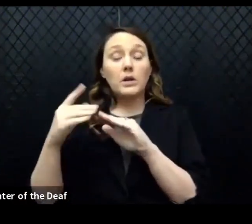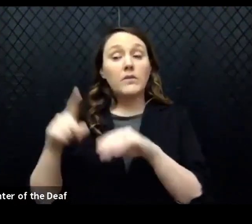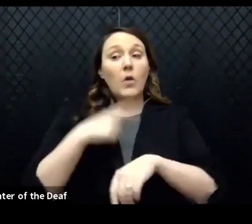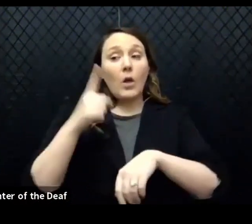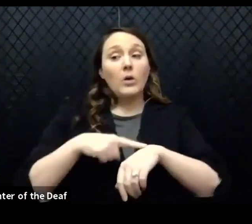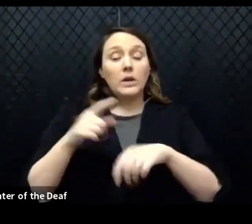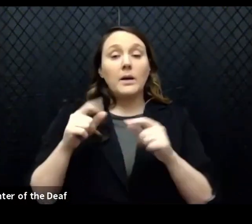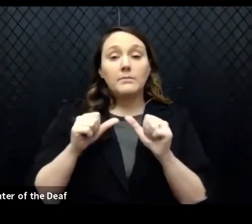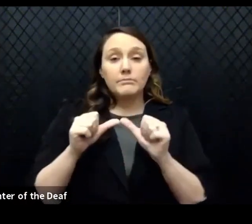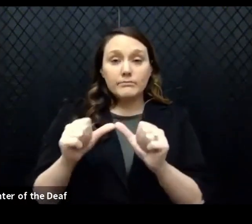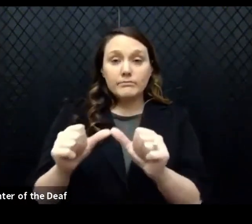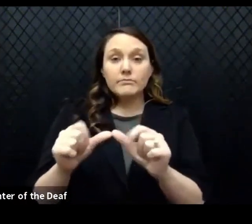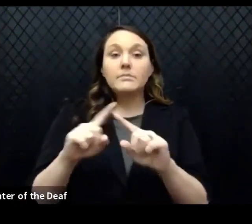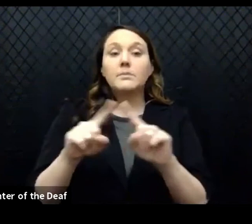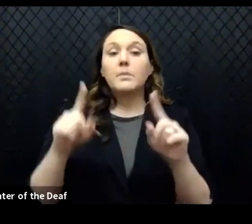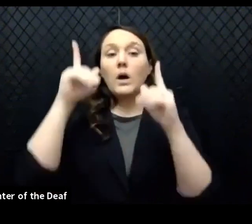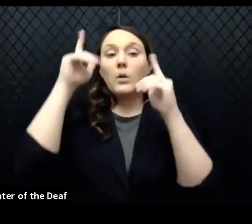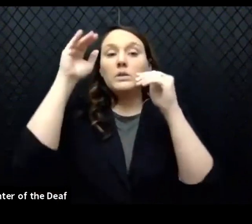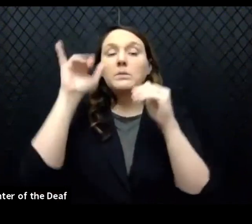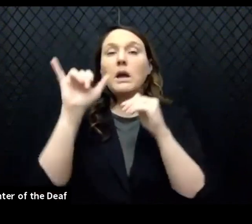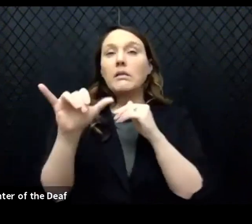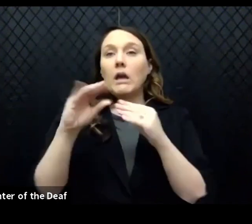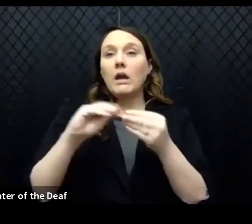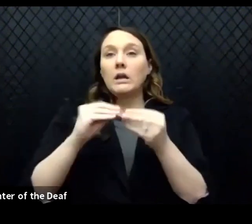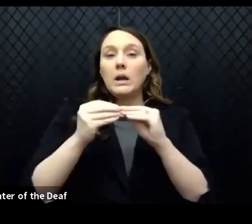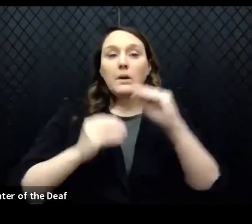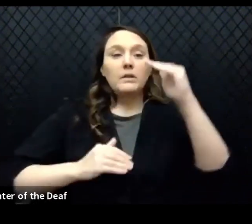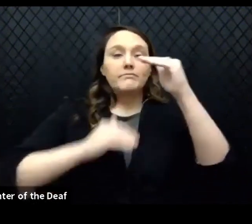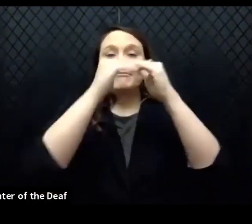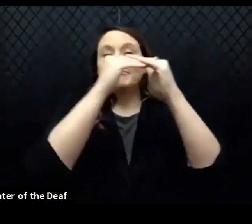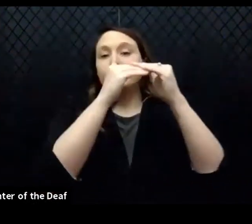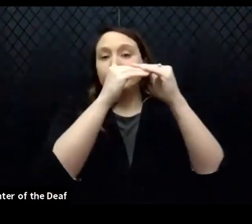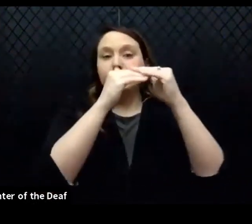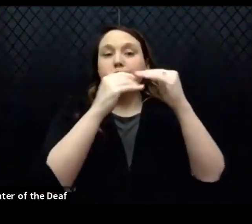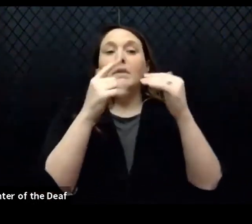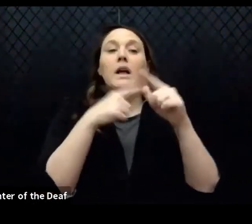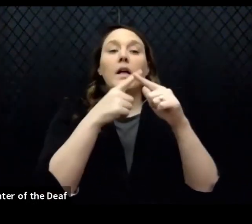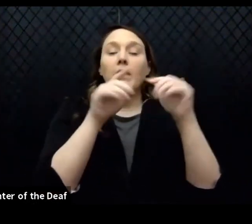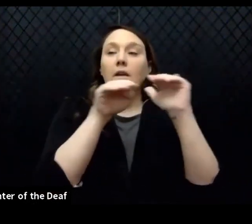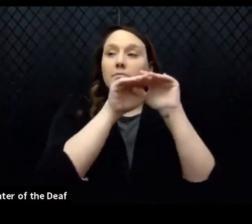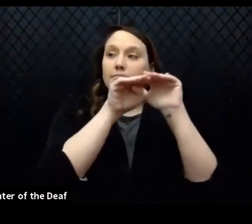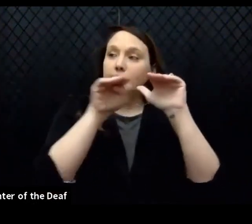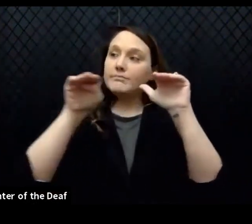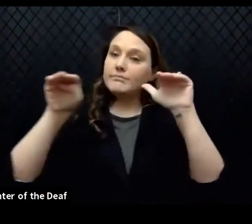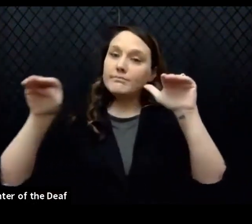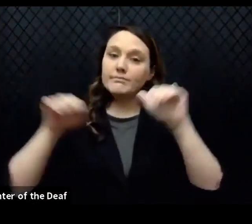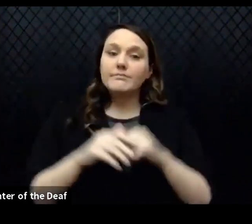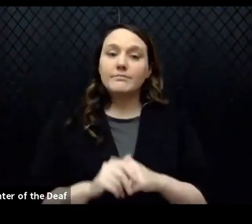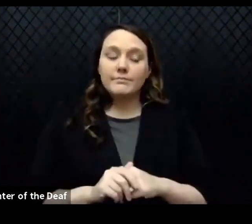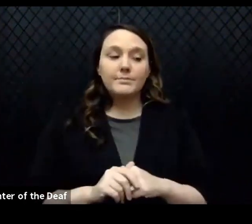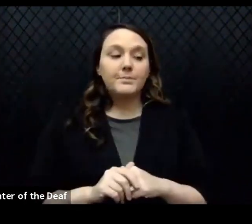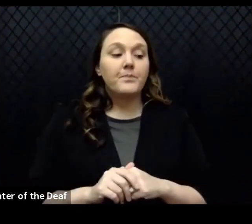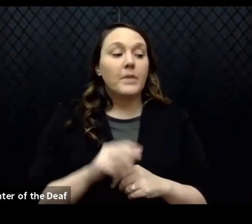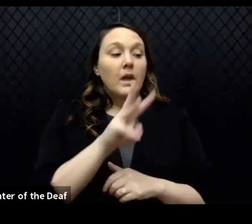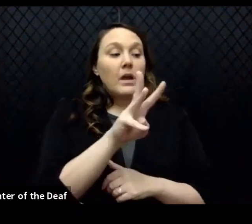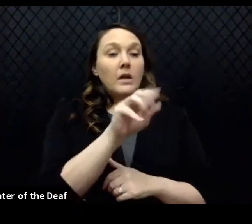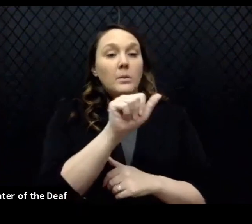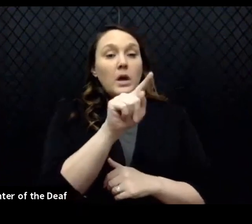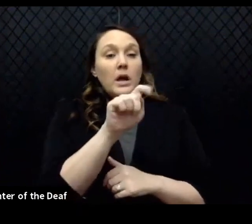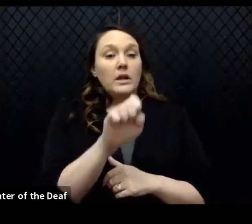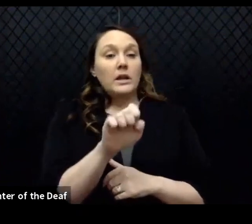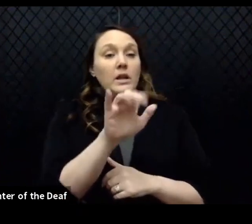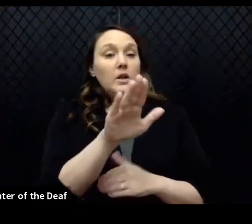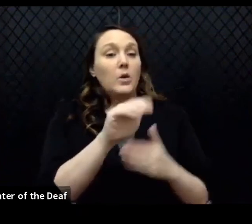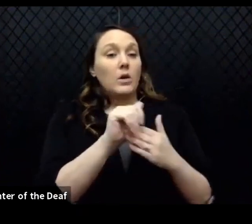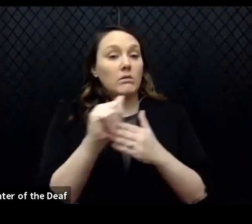but we hope that number just kind of hits a ceiling like it has now and kind of cruises along. From WATE, what guidance did your